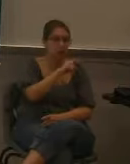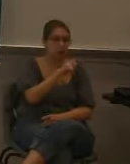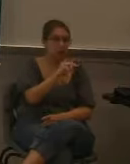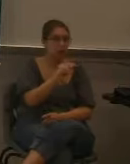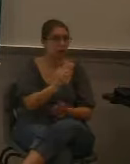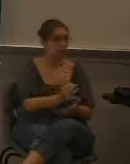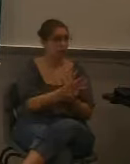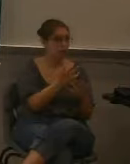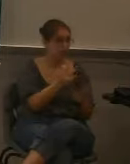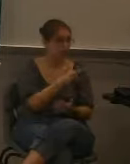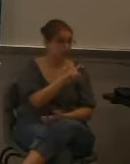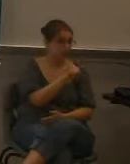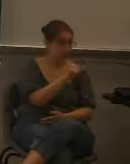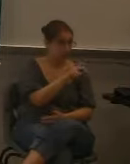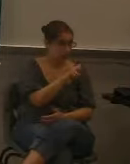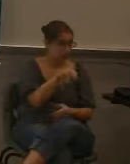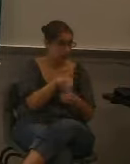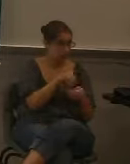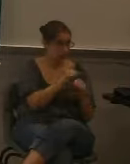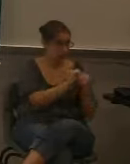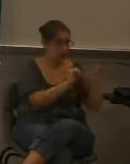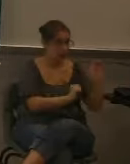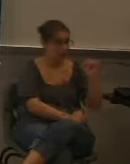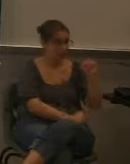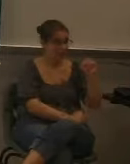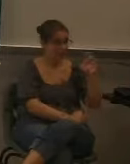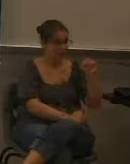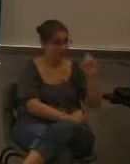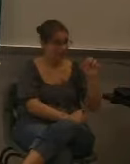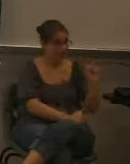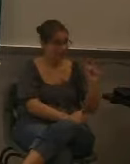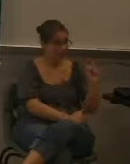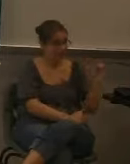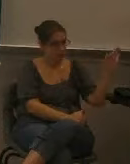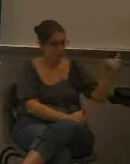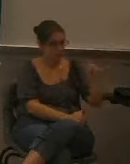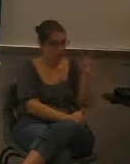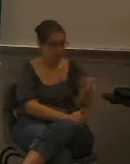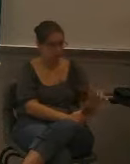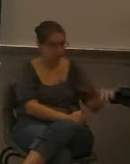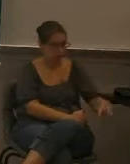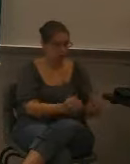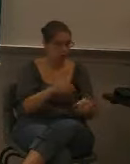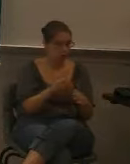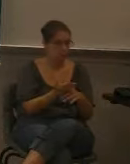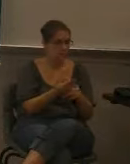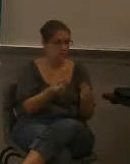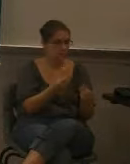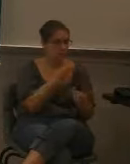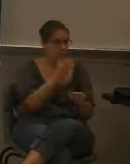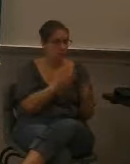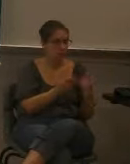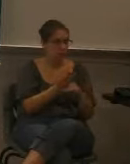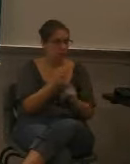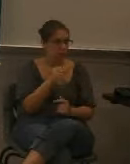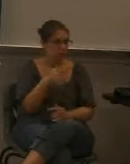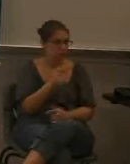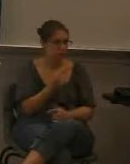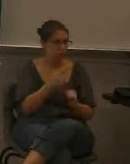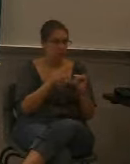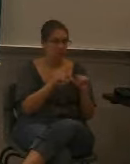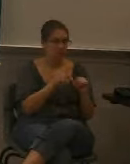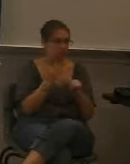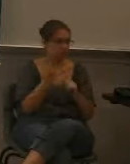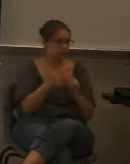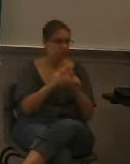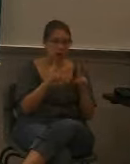were up in the Cascades. It was always sitting at 4 degrees C and the water then went down and through the groundwater and came up through the spring. So it was maintained a